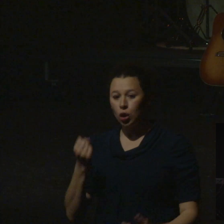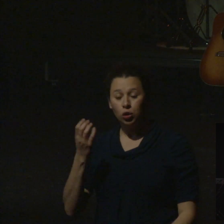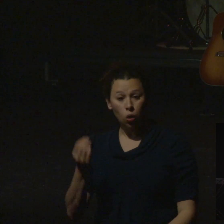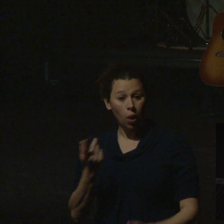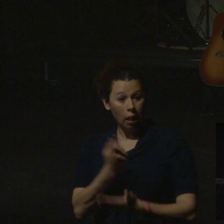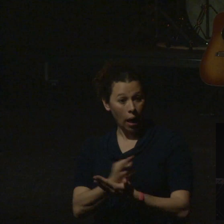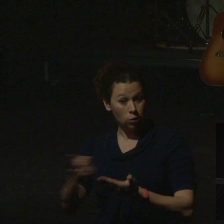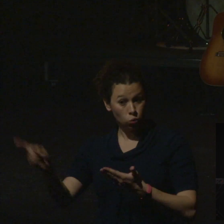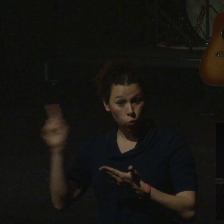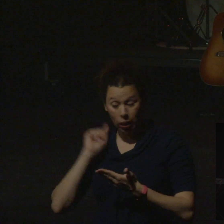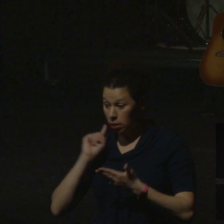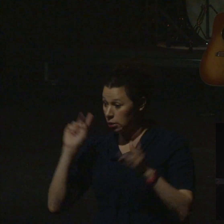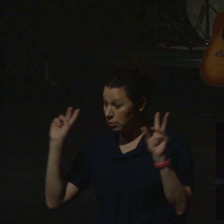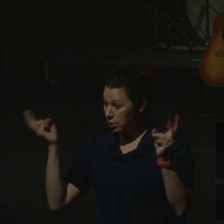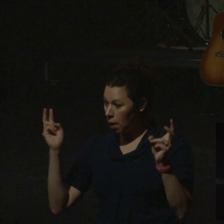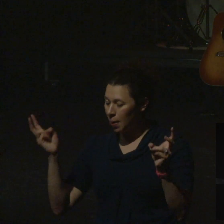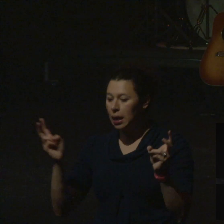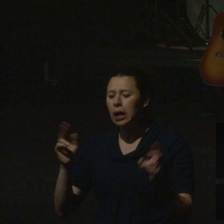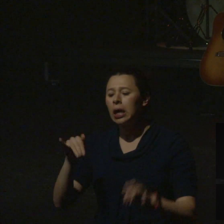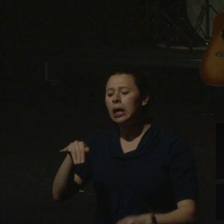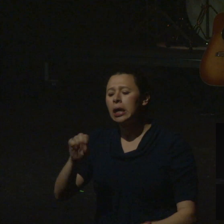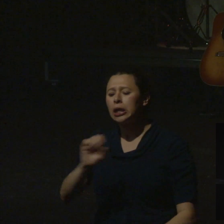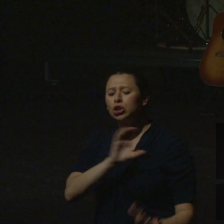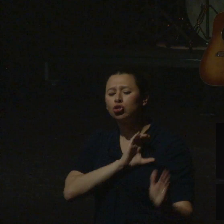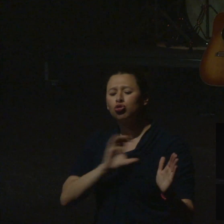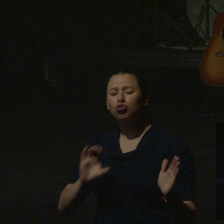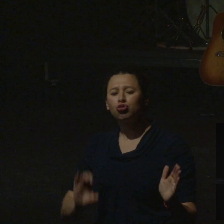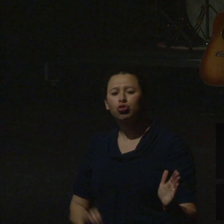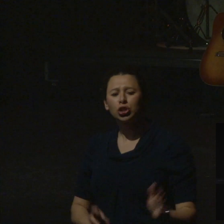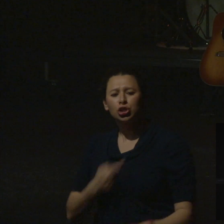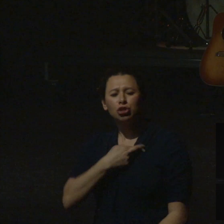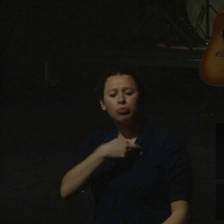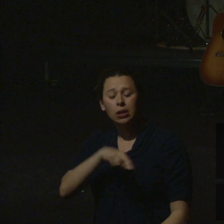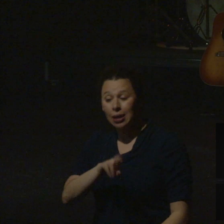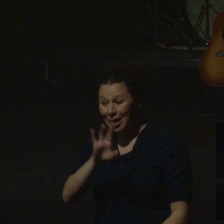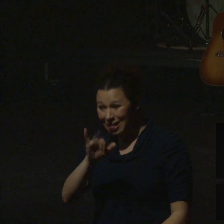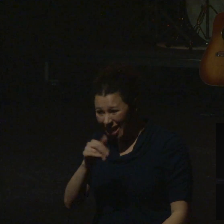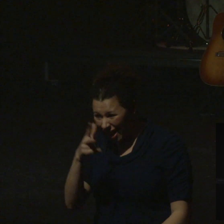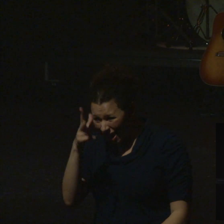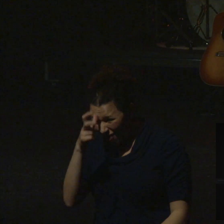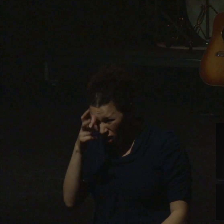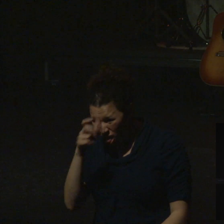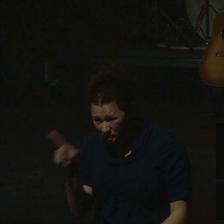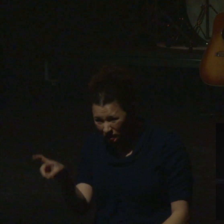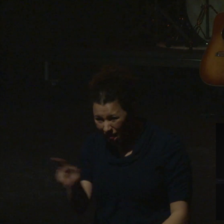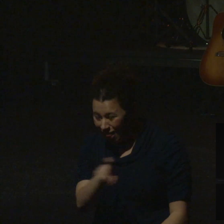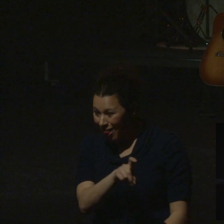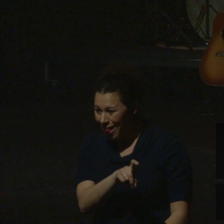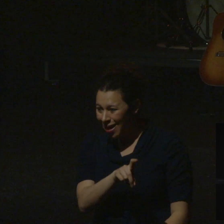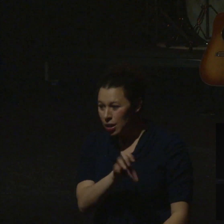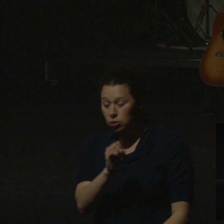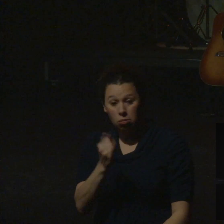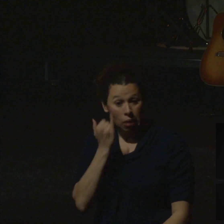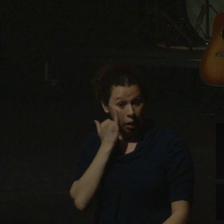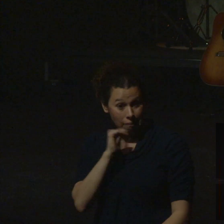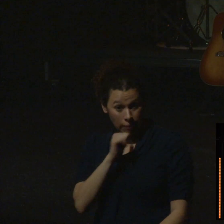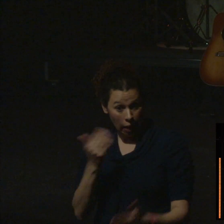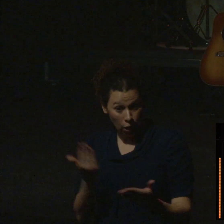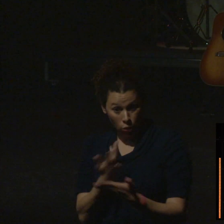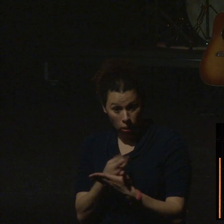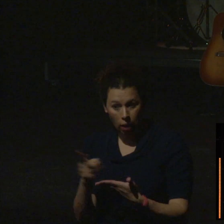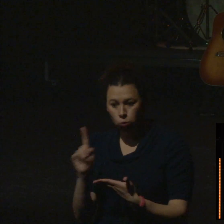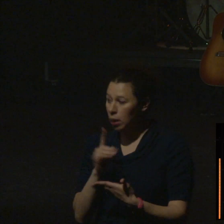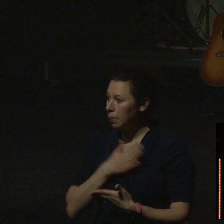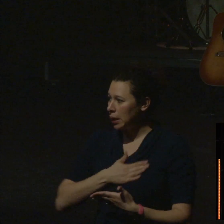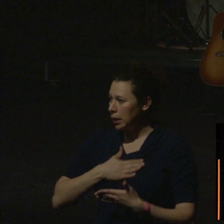that, please go back through the archives, watch that. It's a great message from Nakoma, so please go back and watch that. Today, we're going